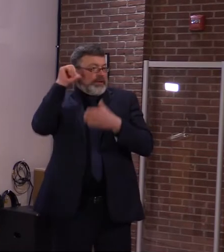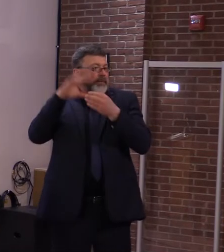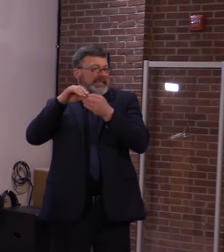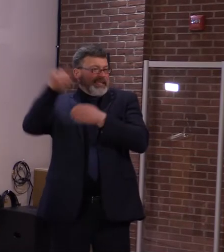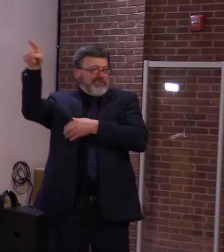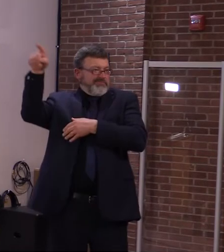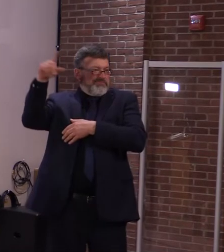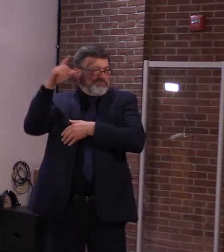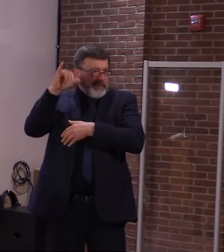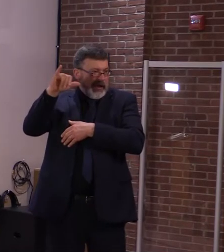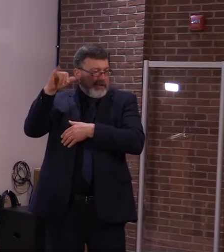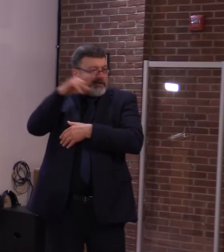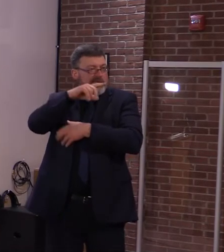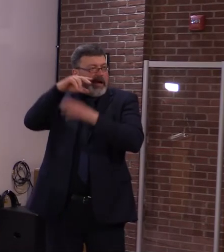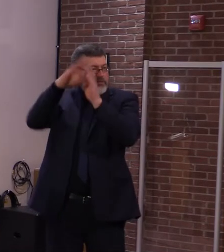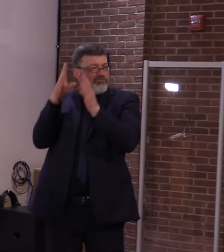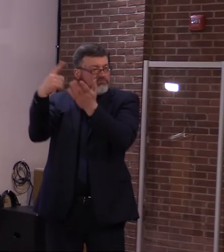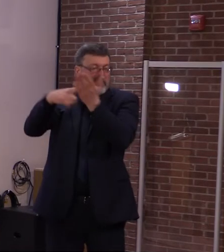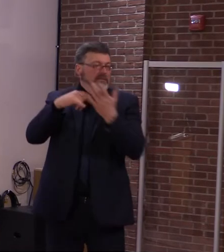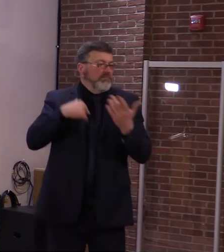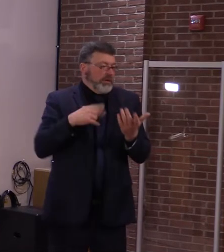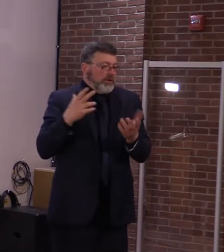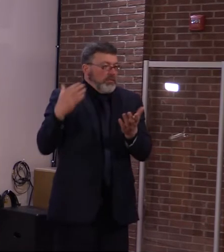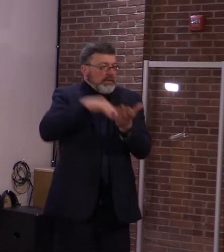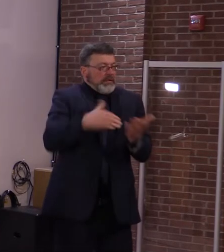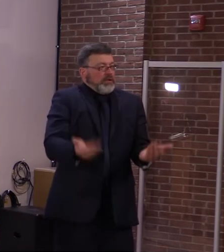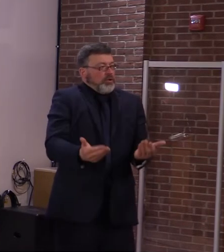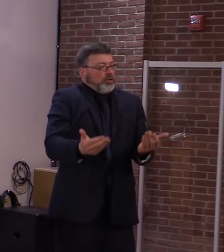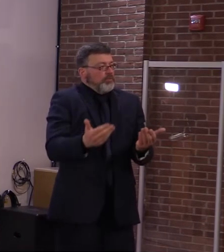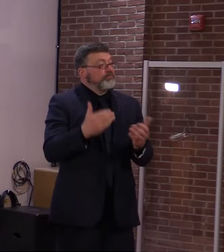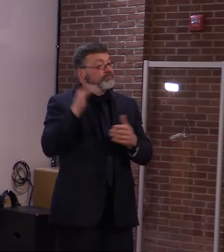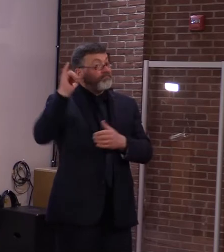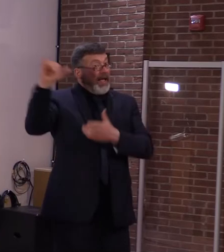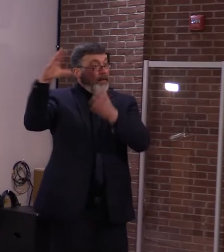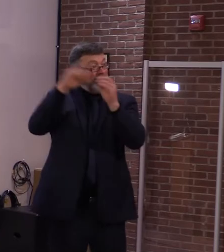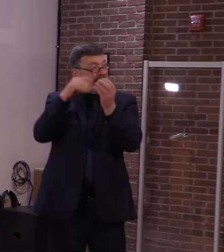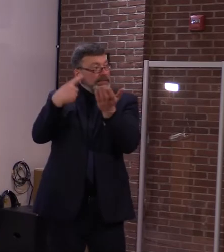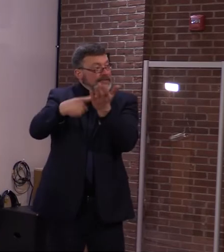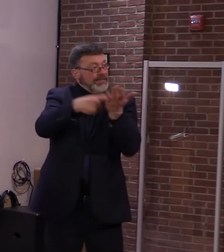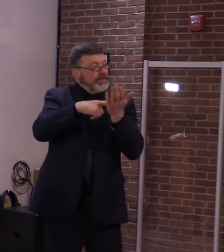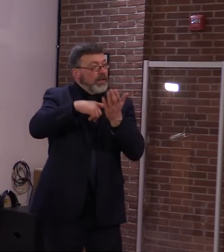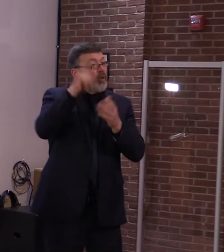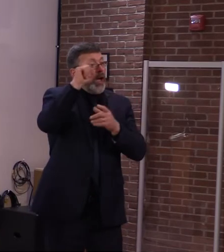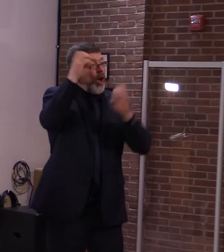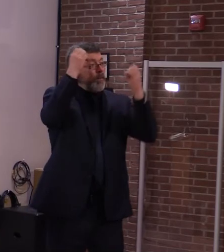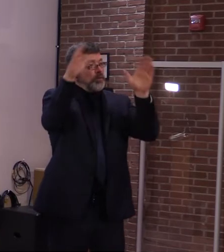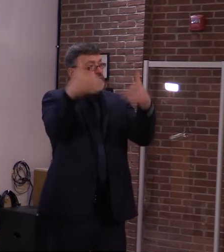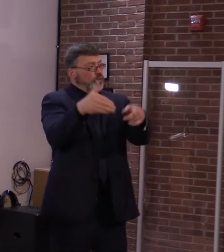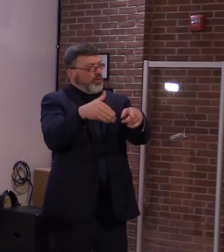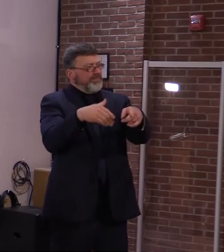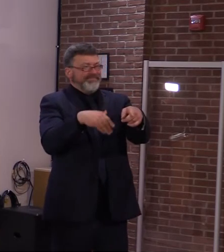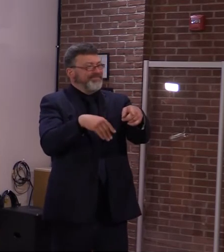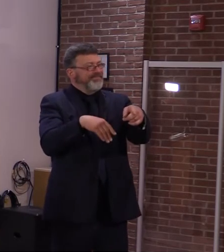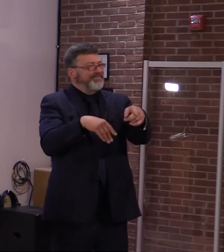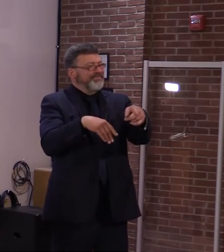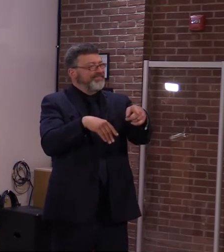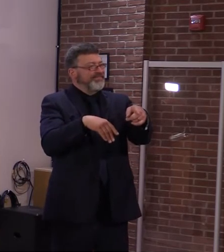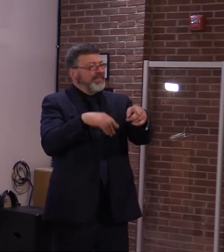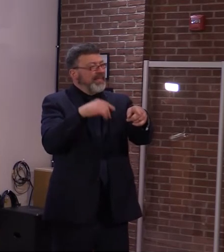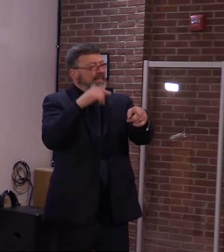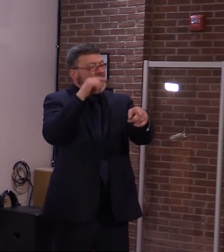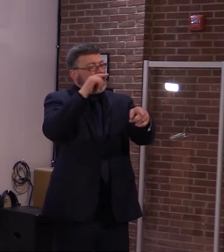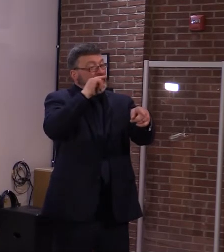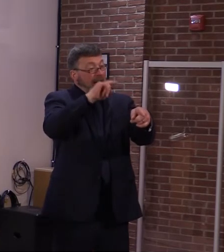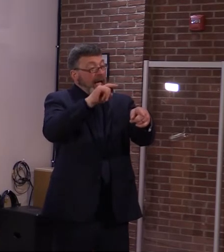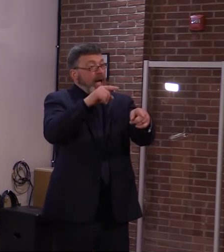emergency situation in the first place and try to offer good mental health care upstream of it being a full-fledged emergency.